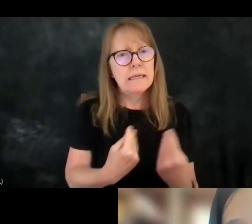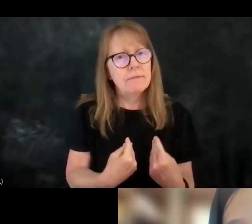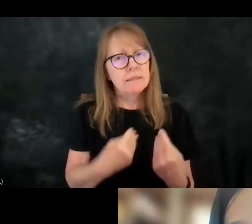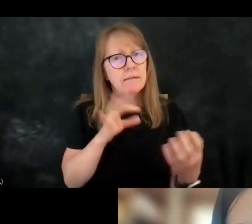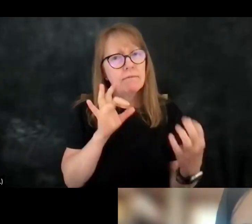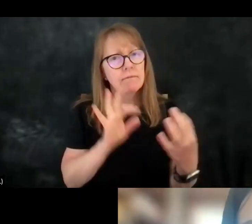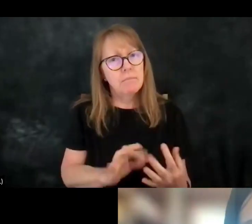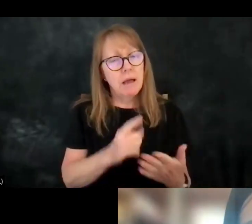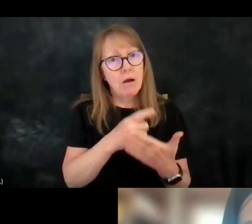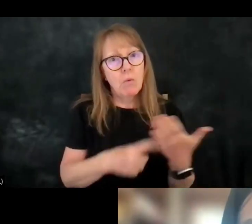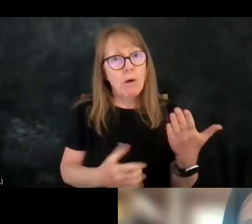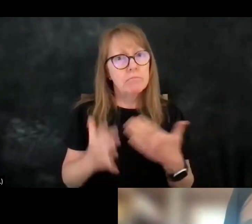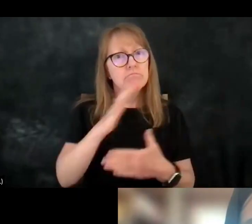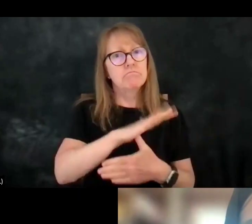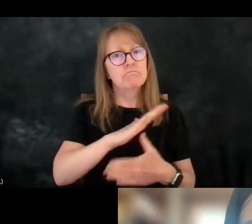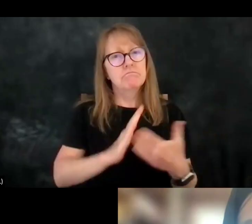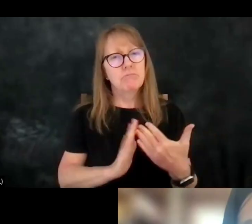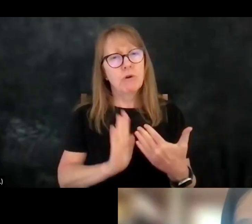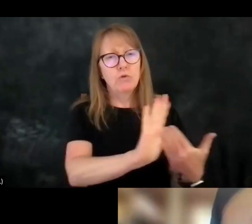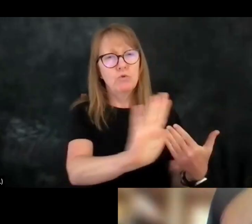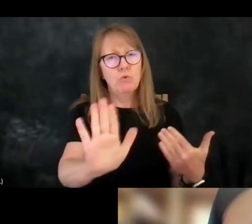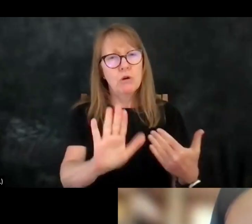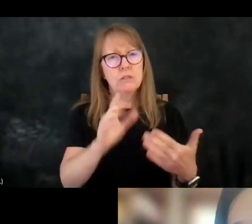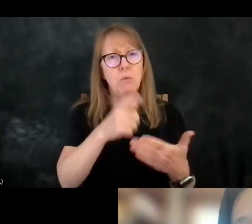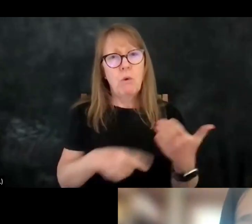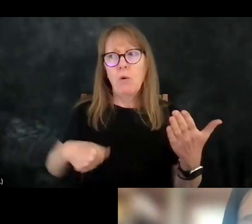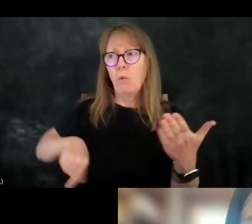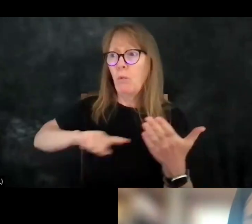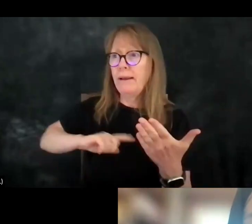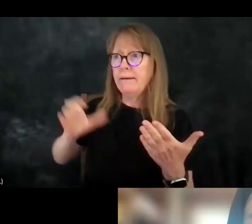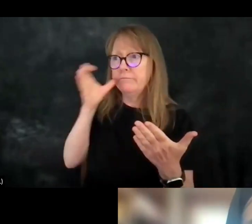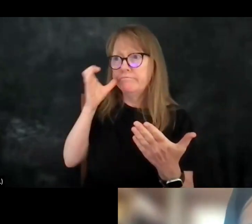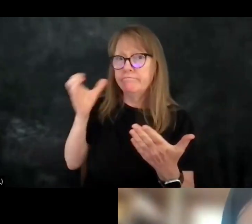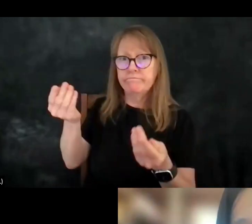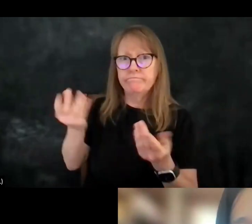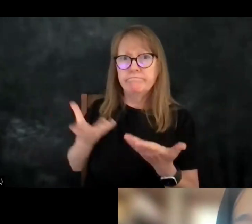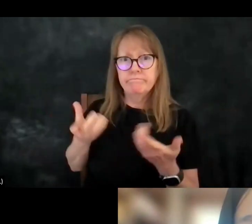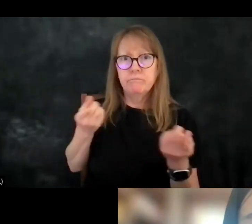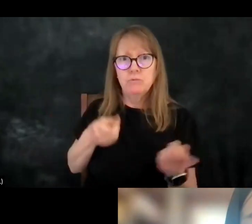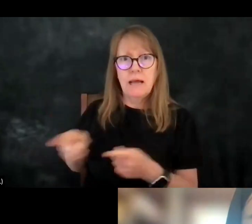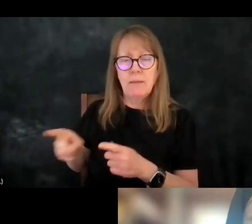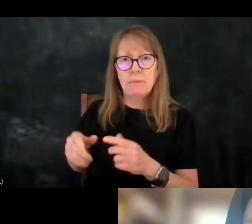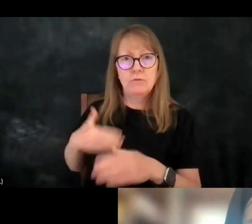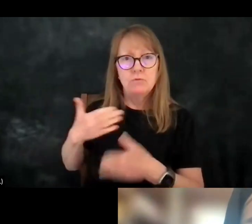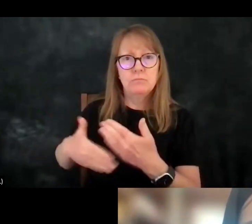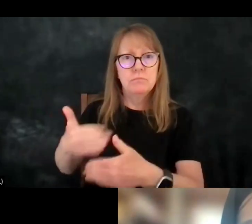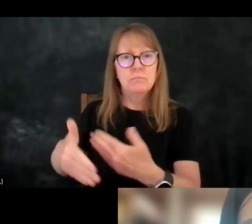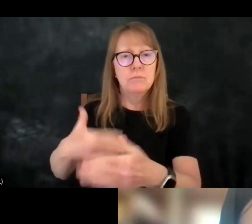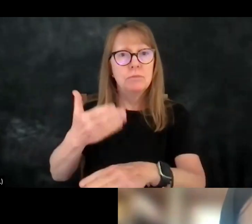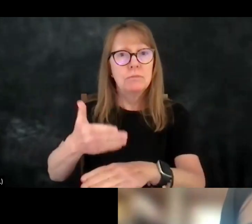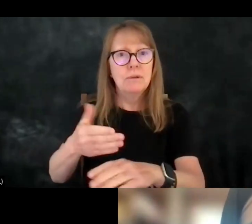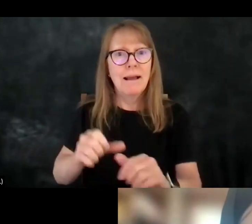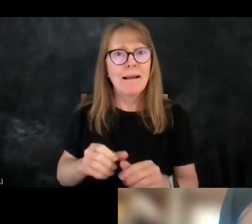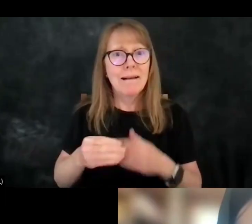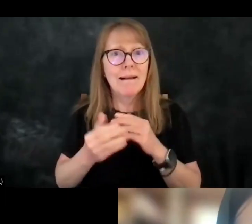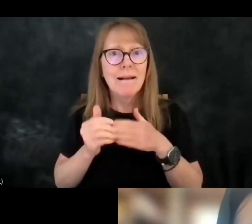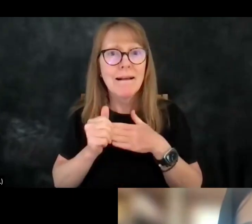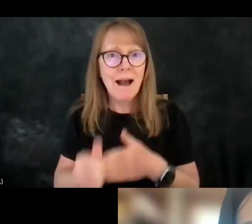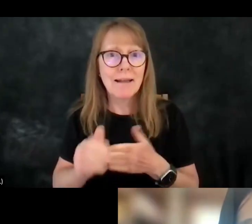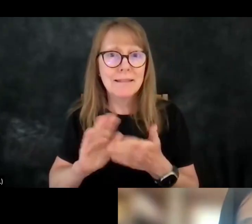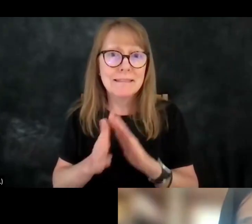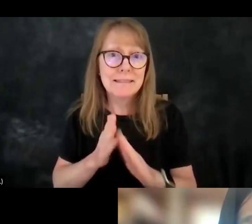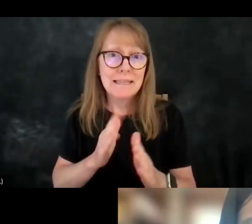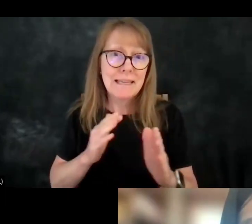and what are the priorities that should guide our administration and our city as we continue moving forward. So thank you for everything that you